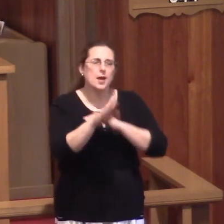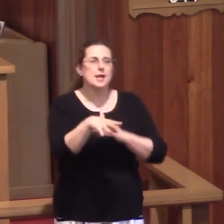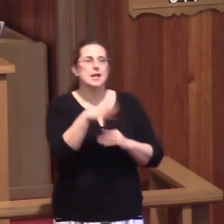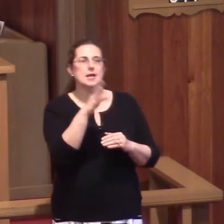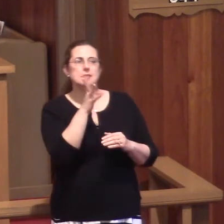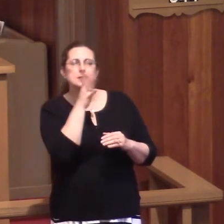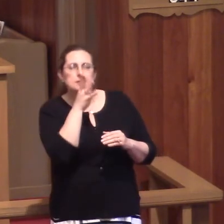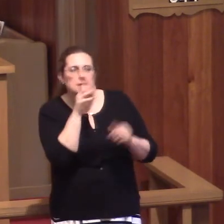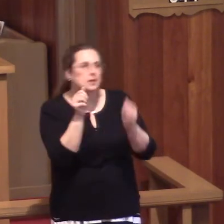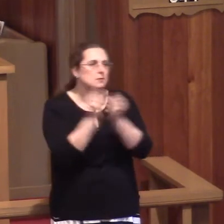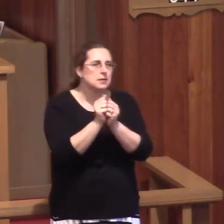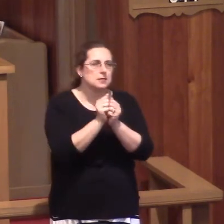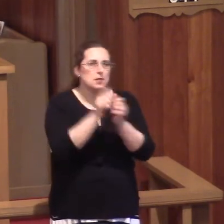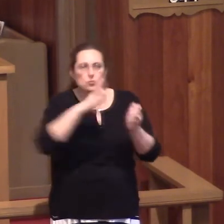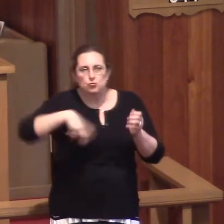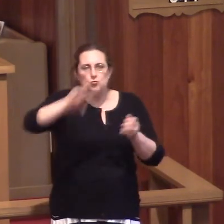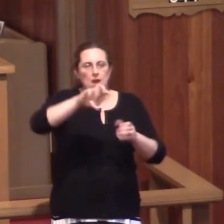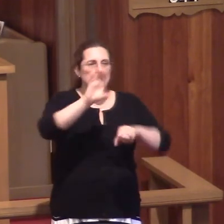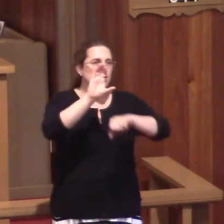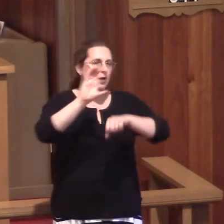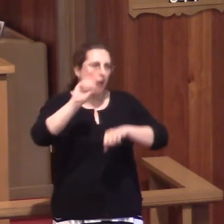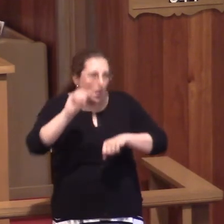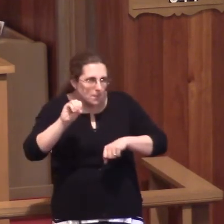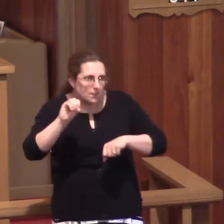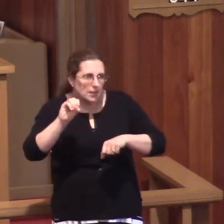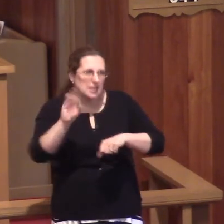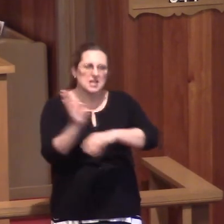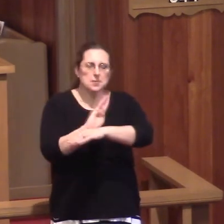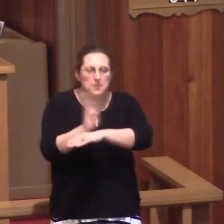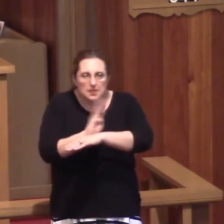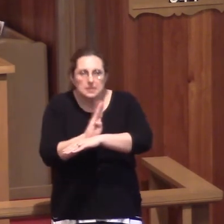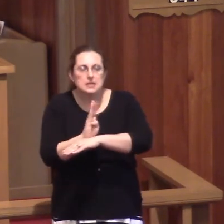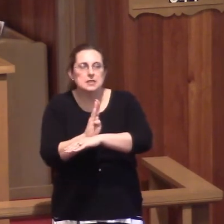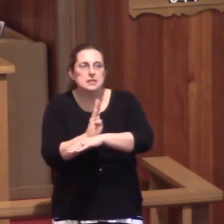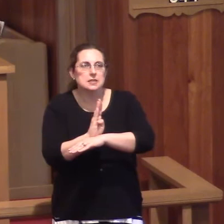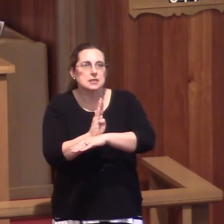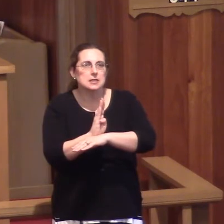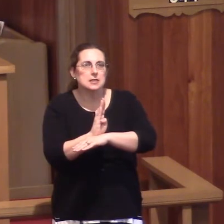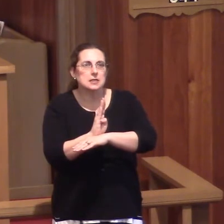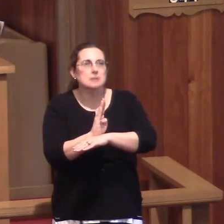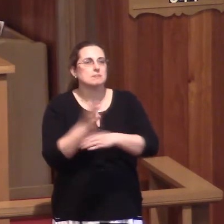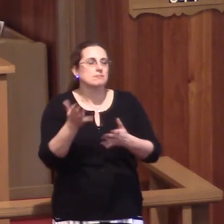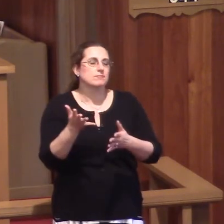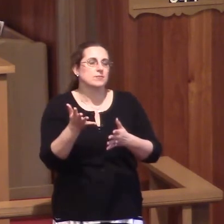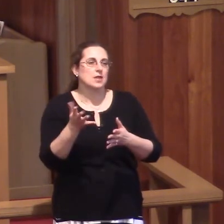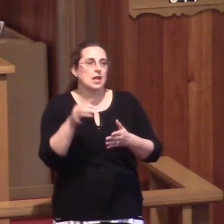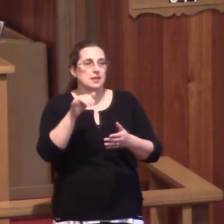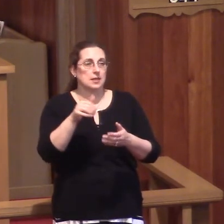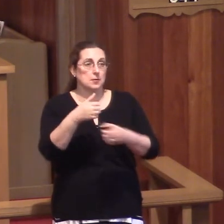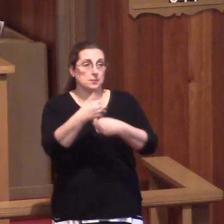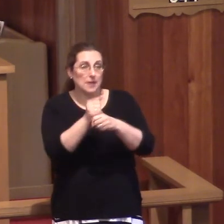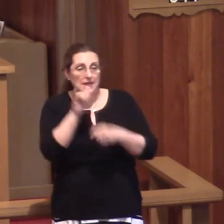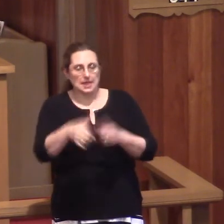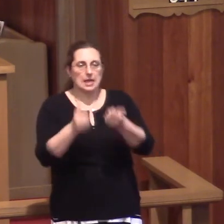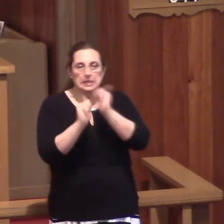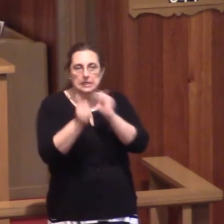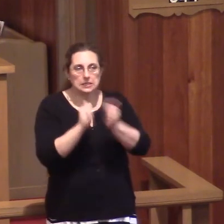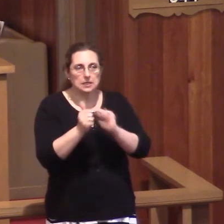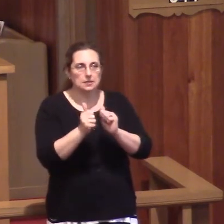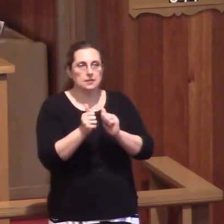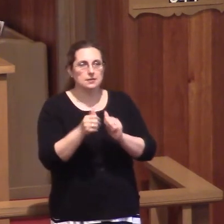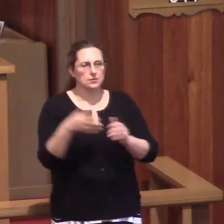travel company Or whatever business it was That was putting on the contest To come and hear about some